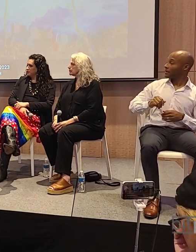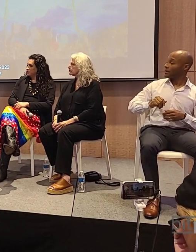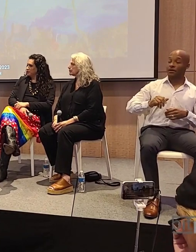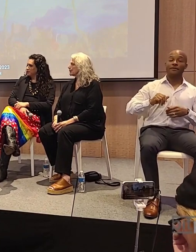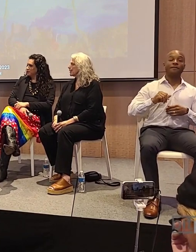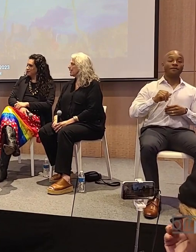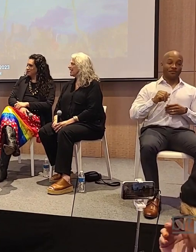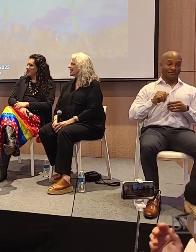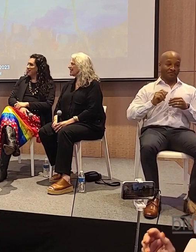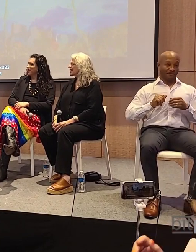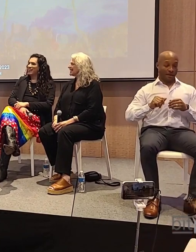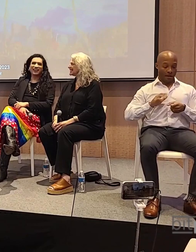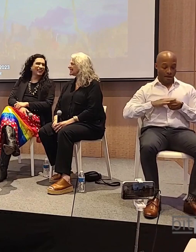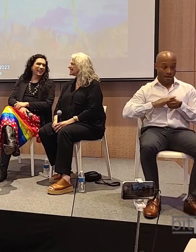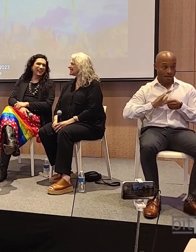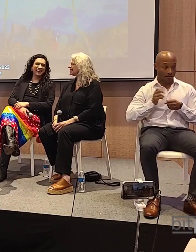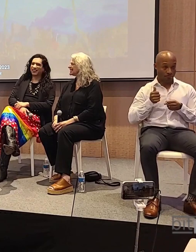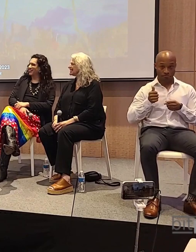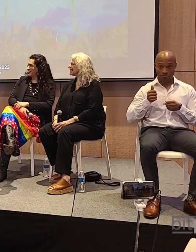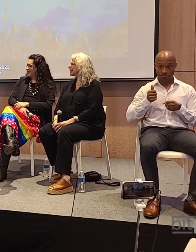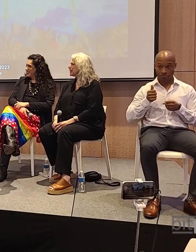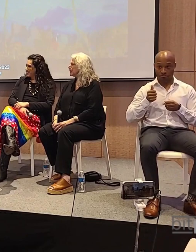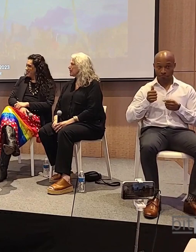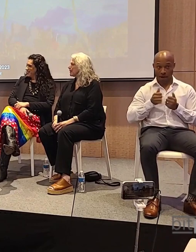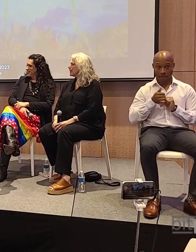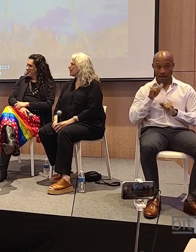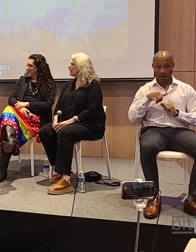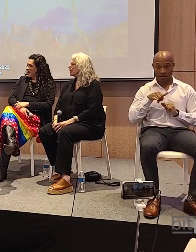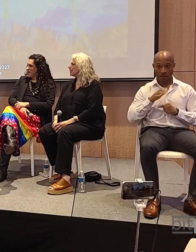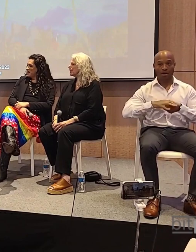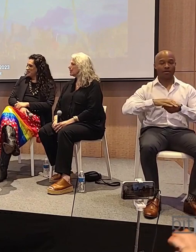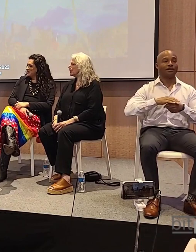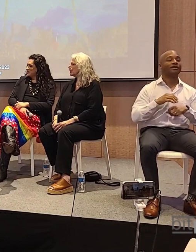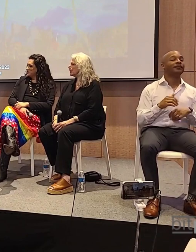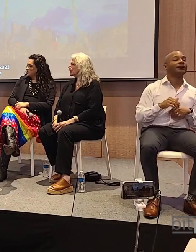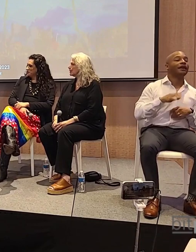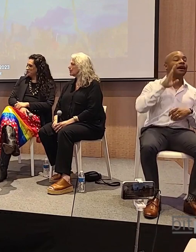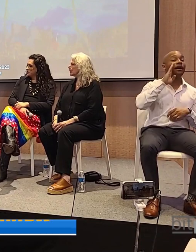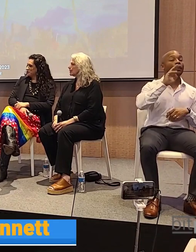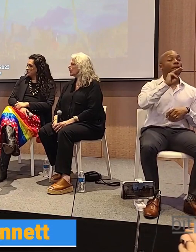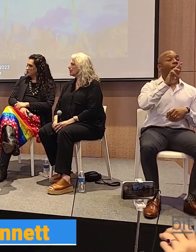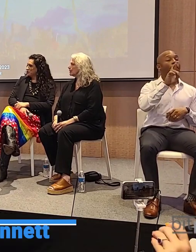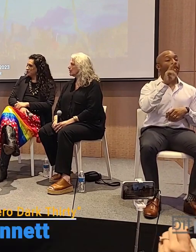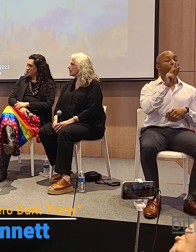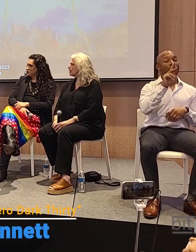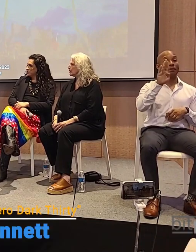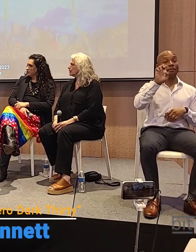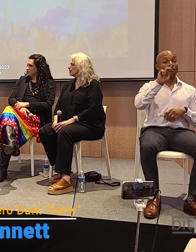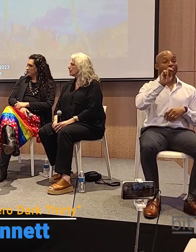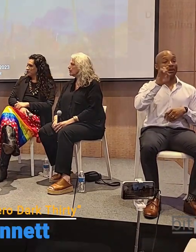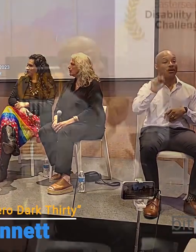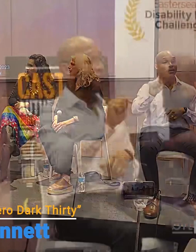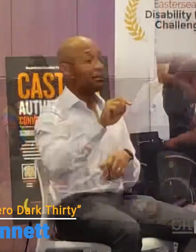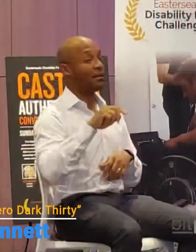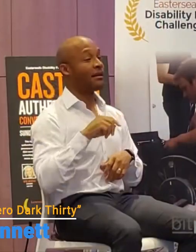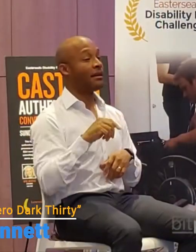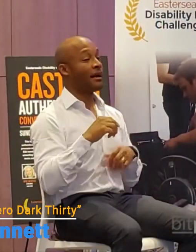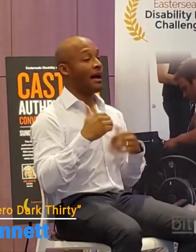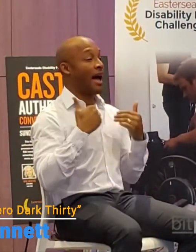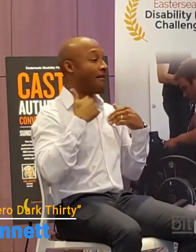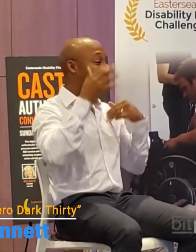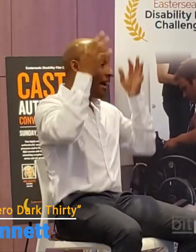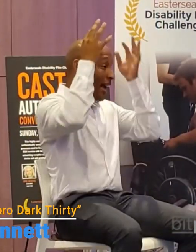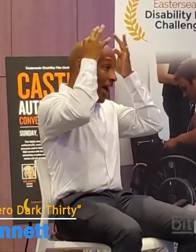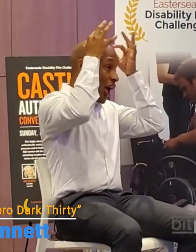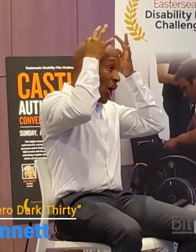How's that? Oh my God. That's on. Hi, I'm Mark Bennett. I'm wearing hair that is also increasingly